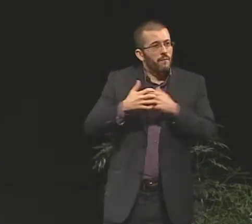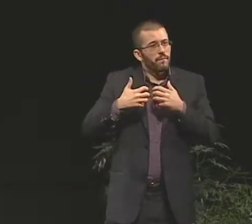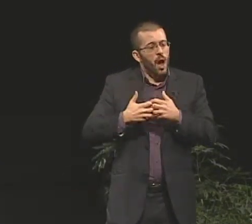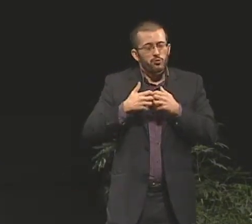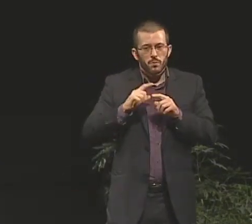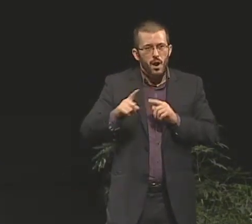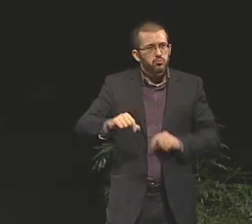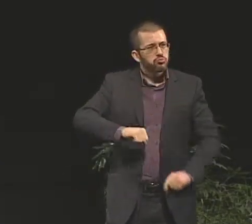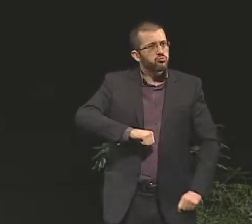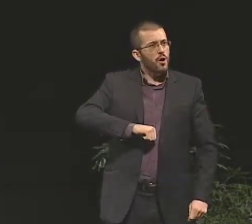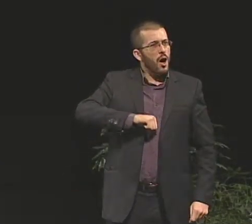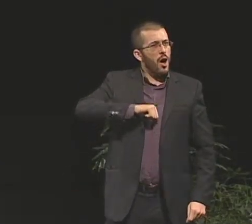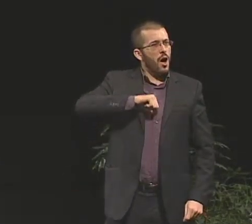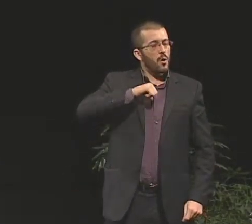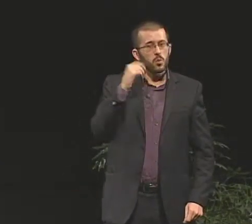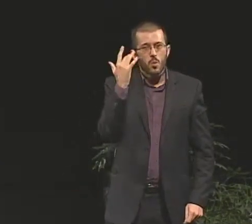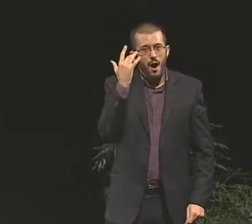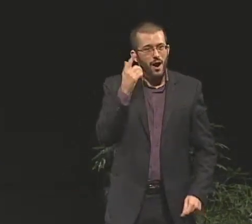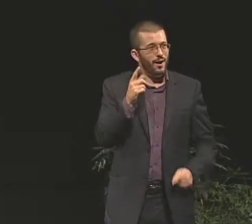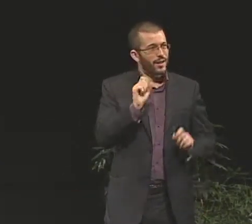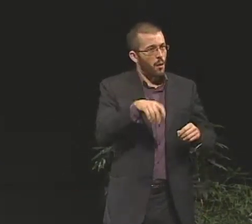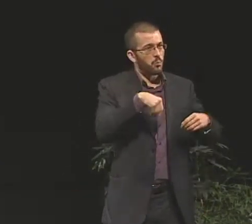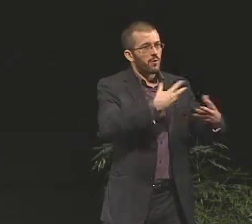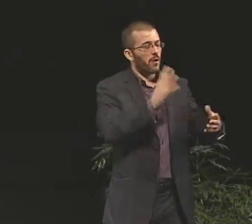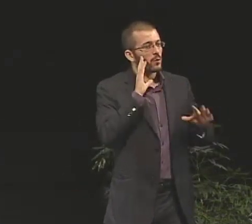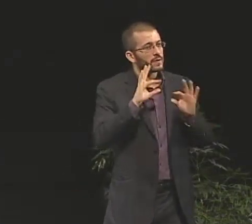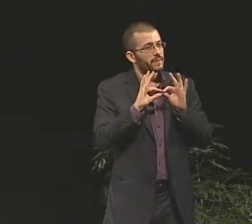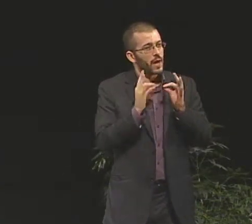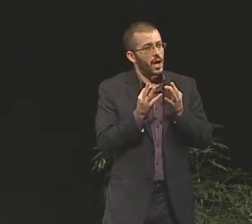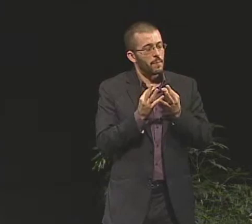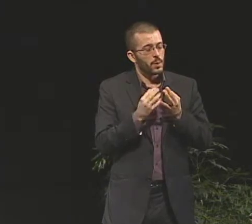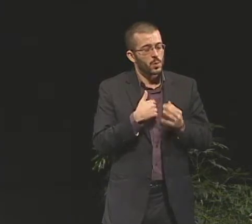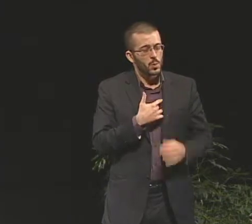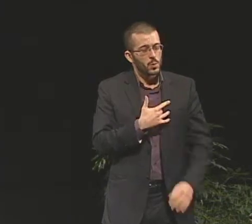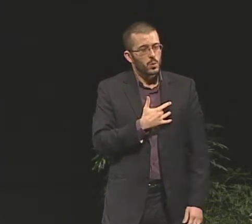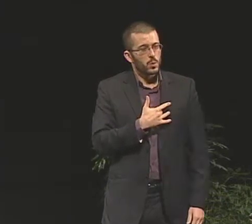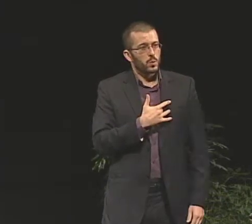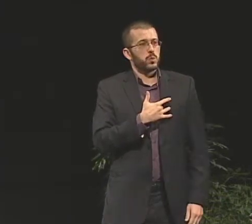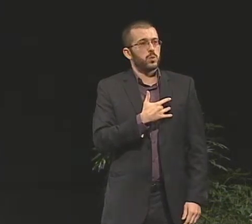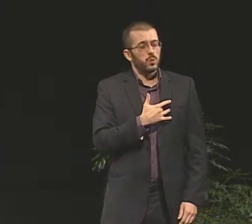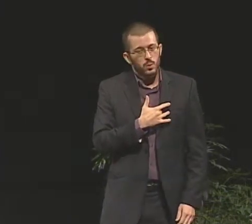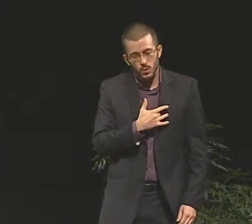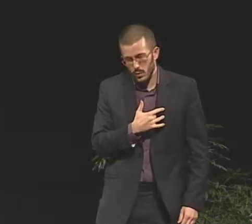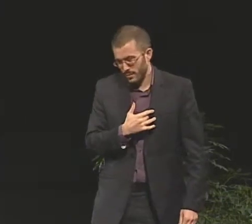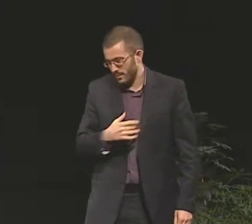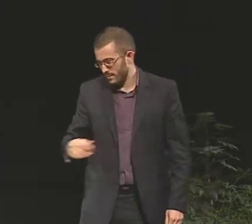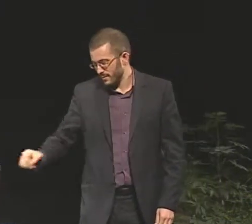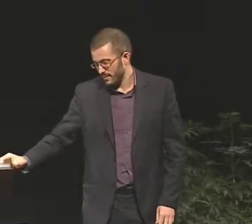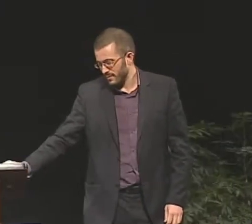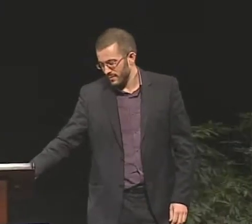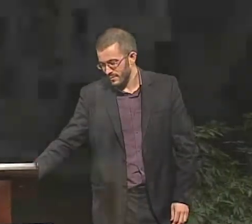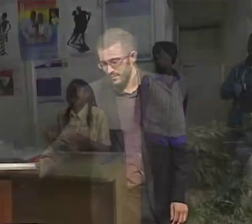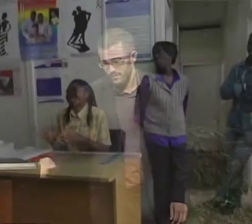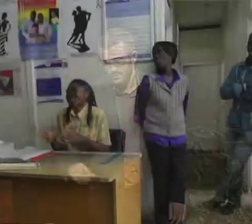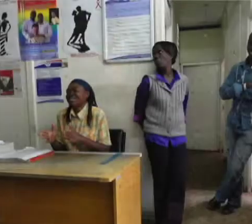hard in a factory, and he was so proud because he was able to provide the necessary support to raise his family. I was so